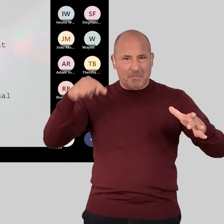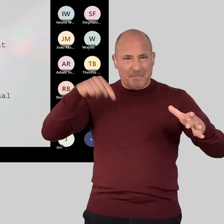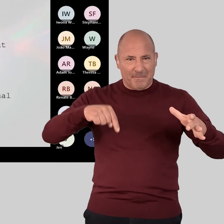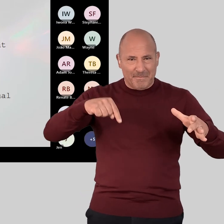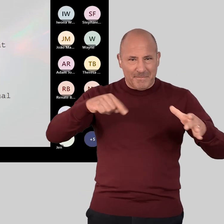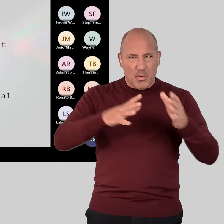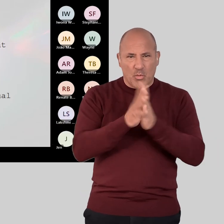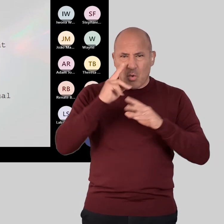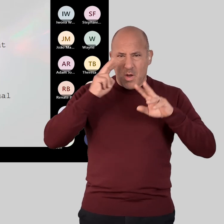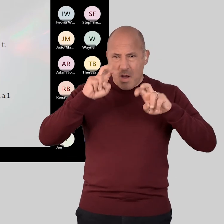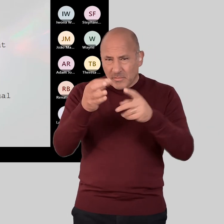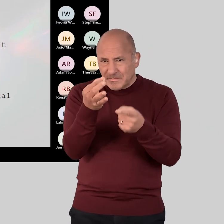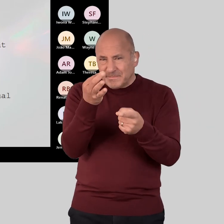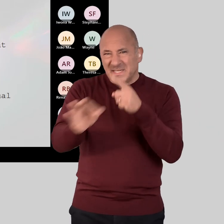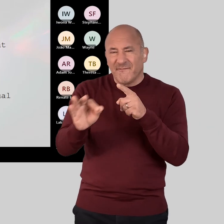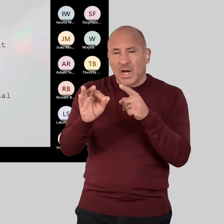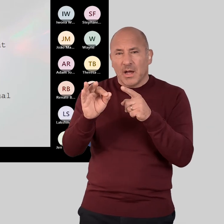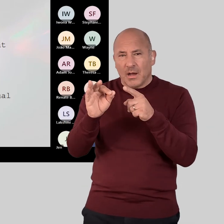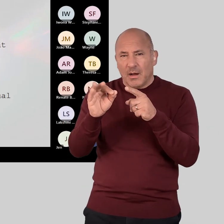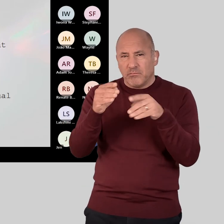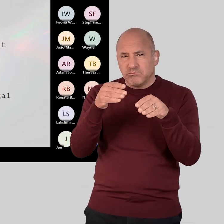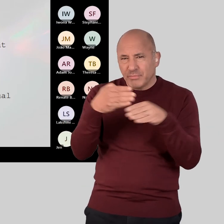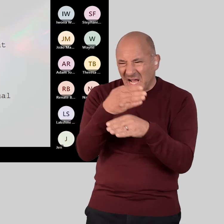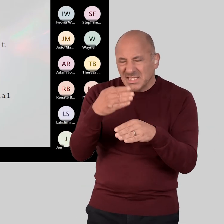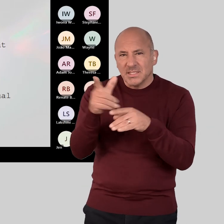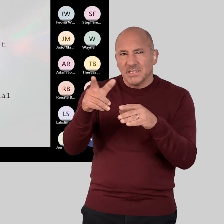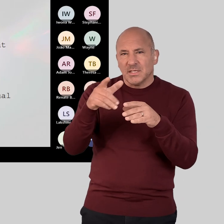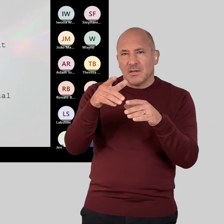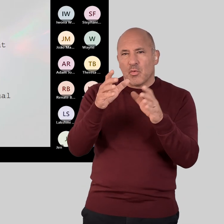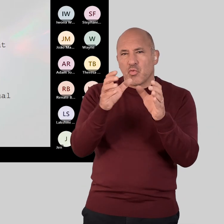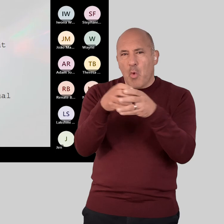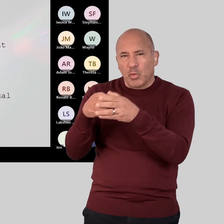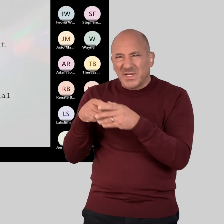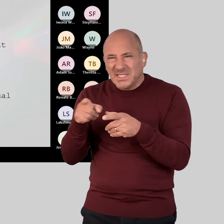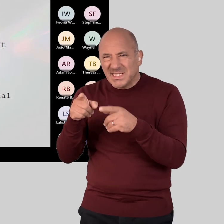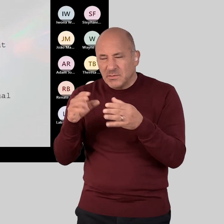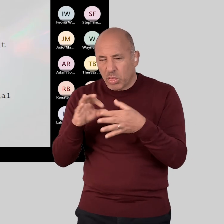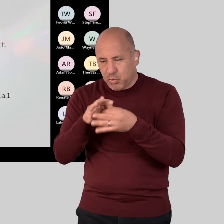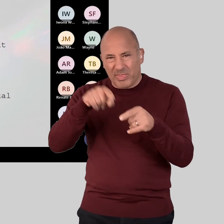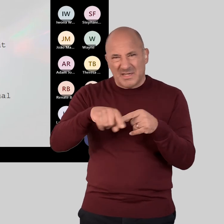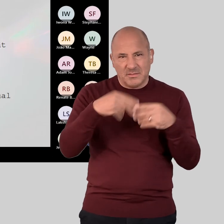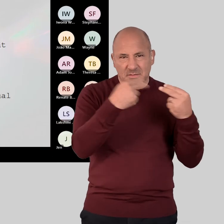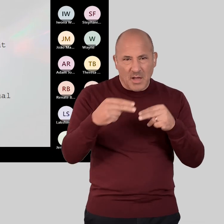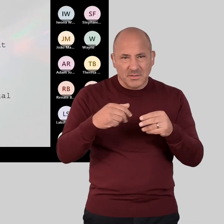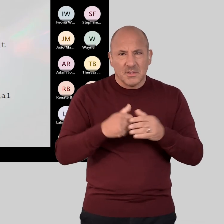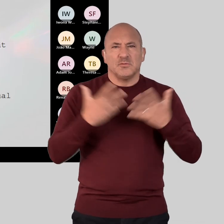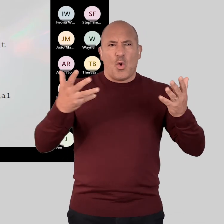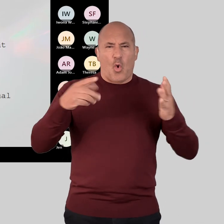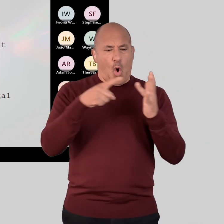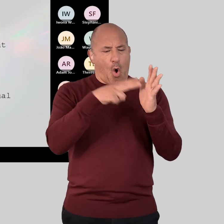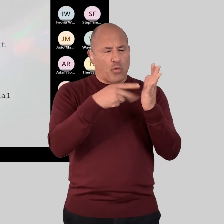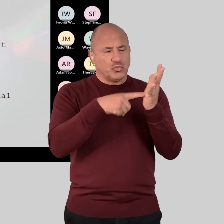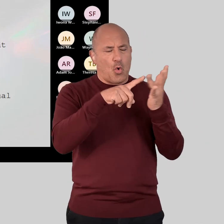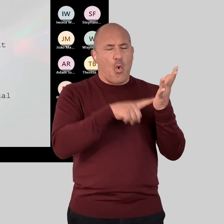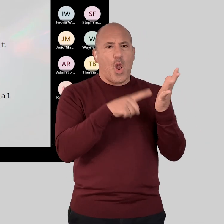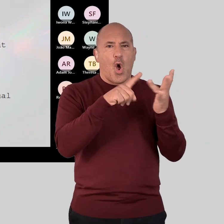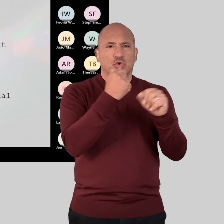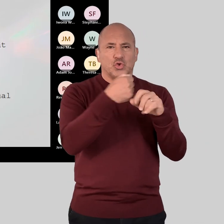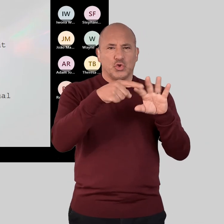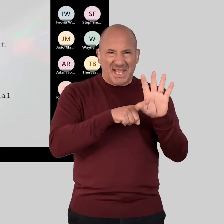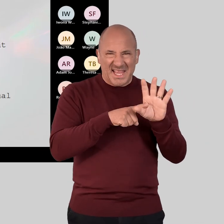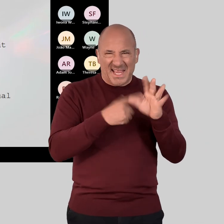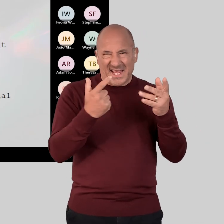draw some parameters around the scope of the project, and also so that we could look at the specific particular kinds of practices and the communities that